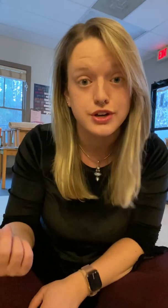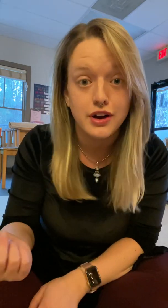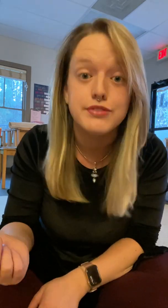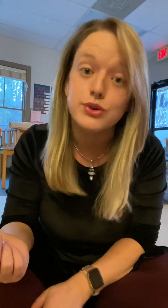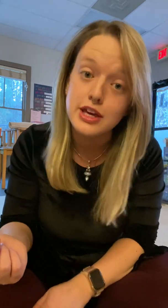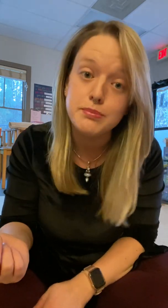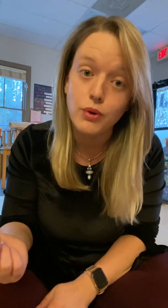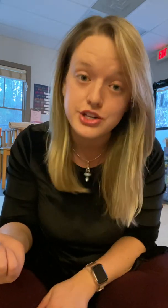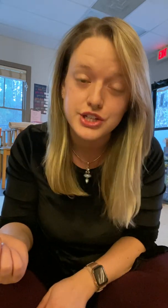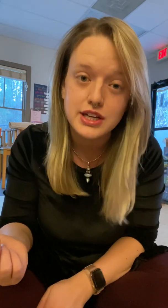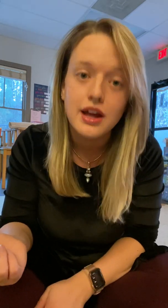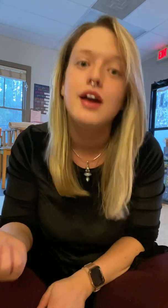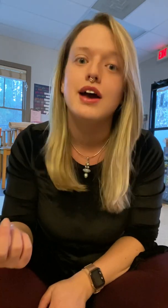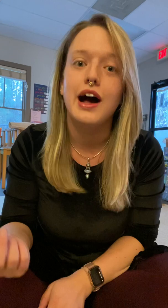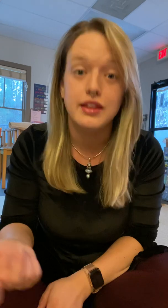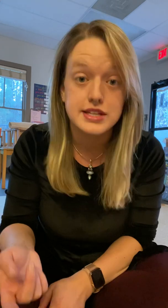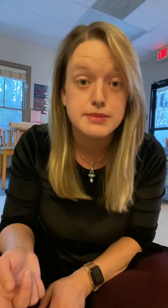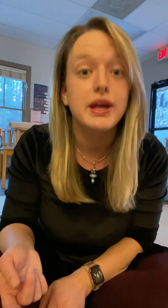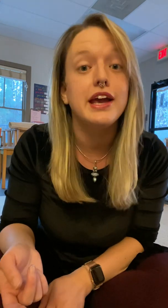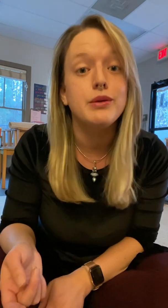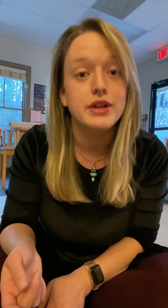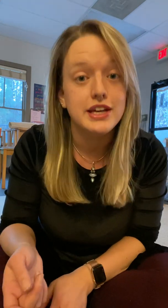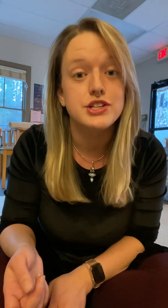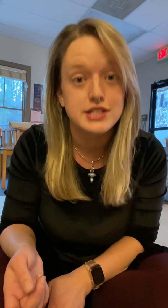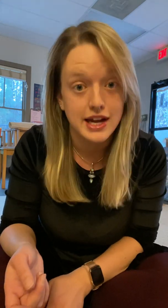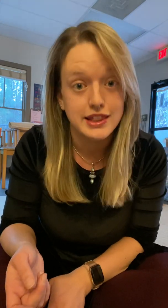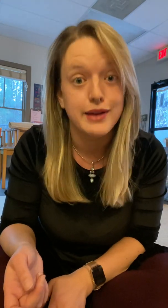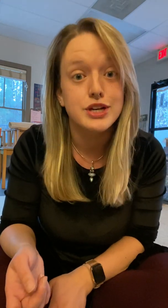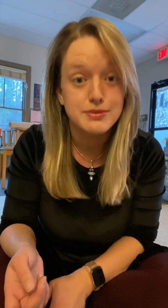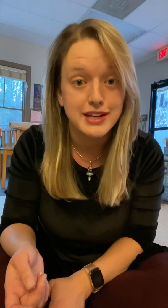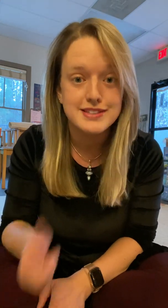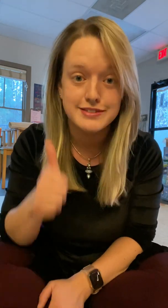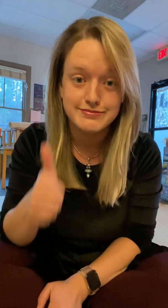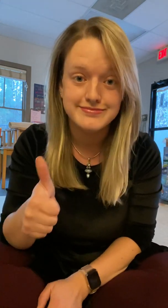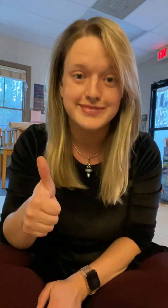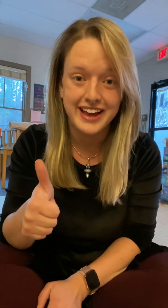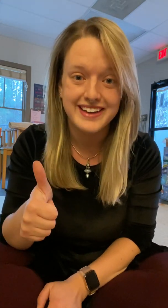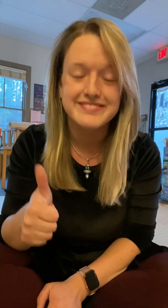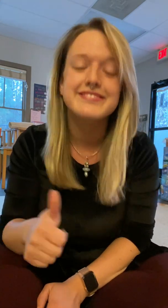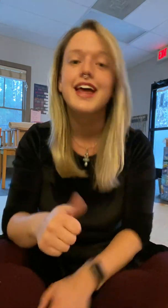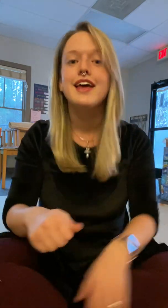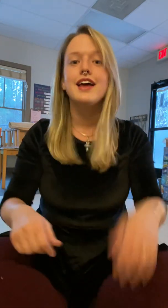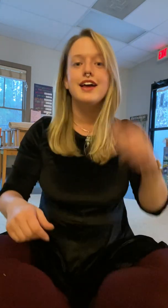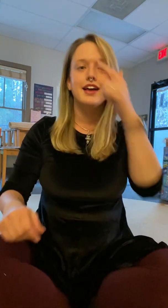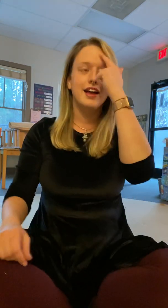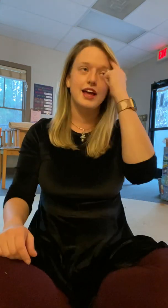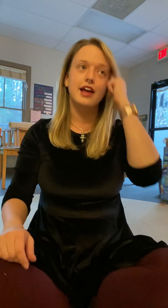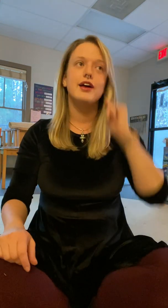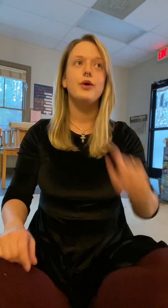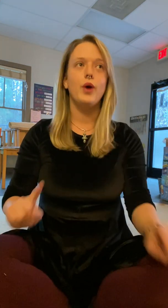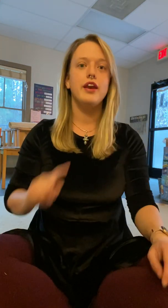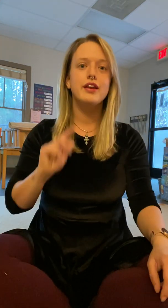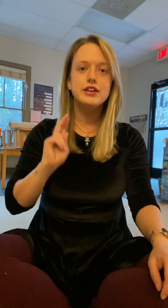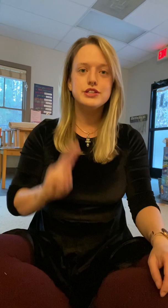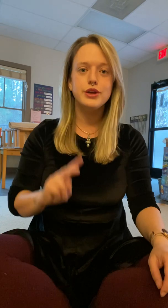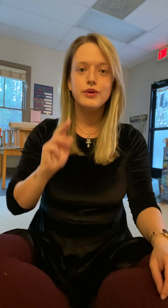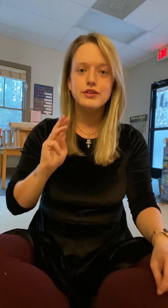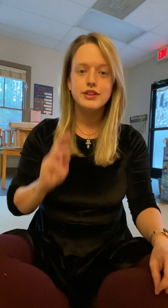if you keep watching, I'll explain what each sign language means. Okay? 1, 2, 3.